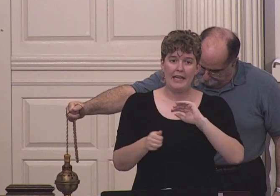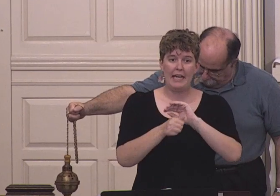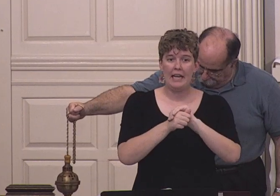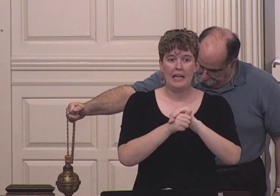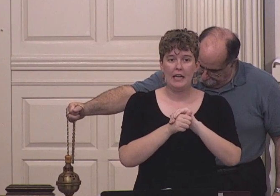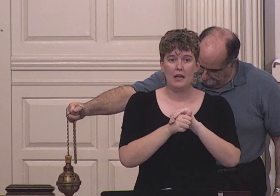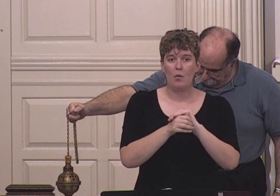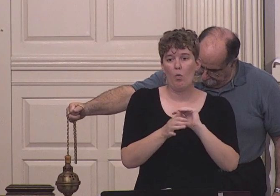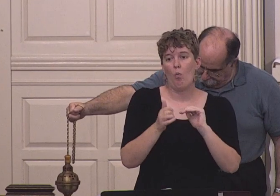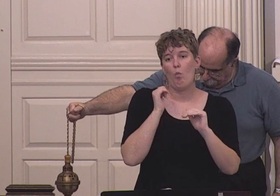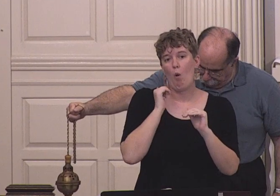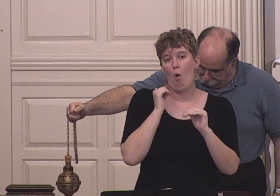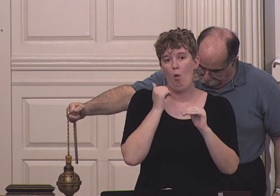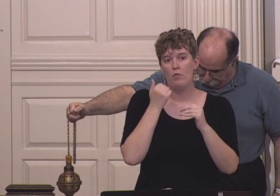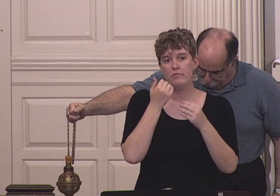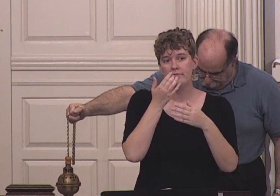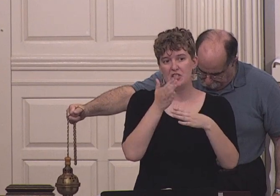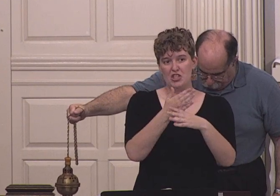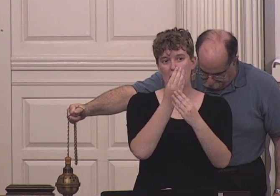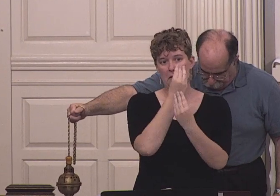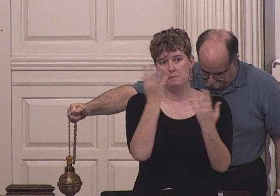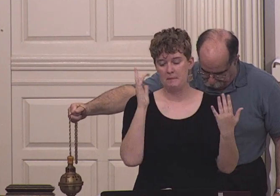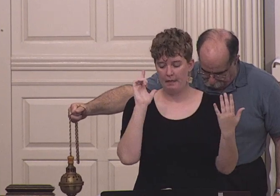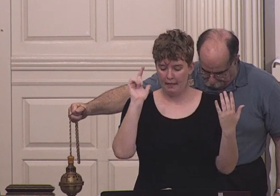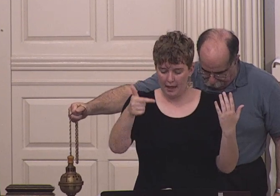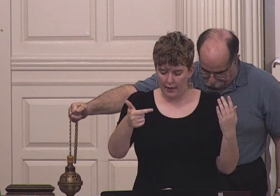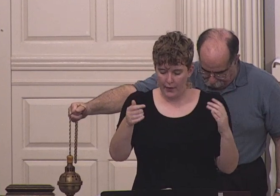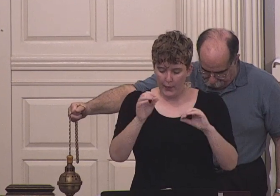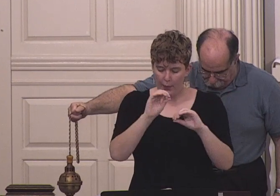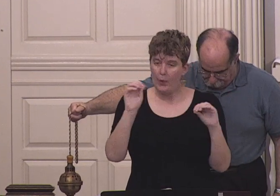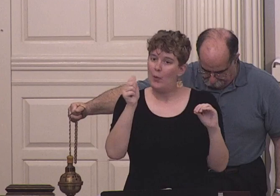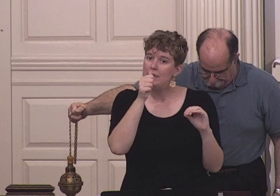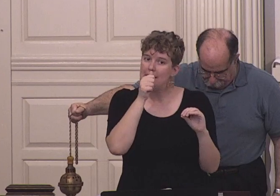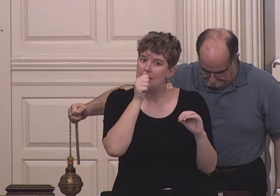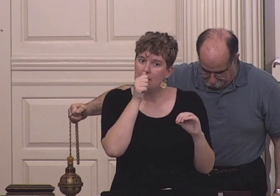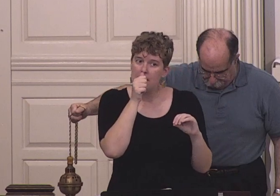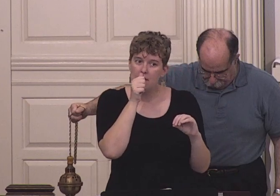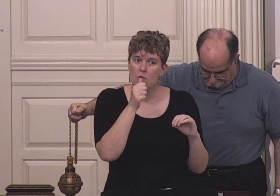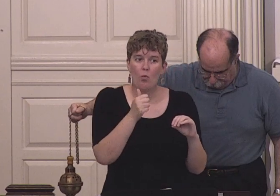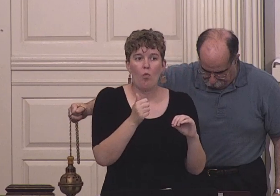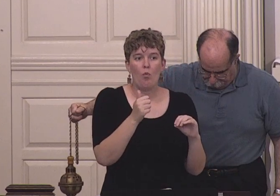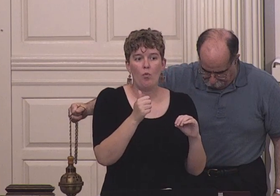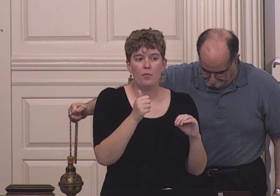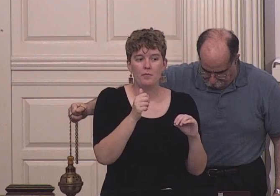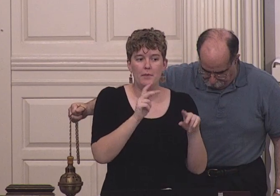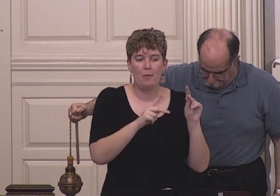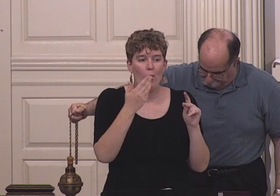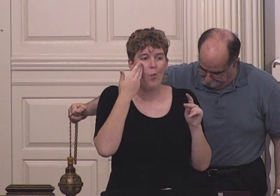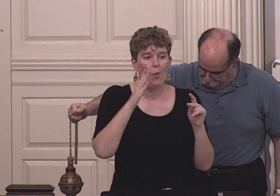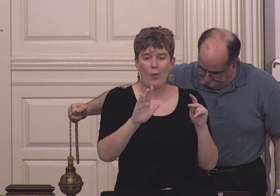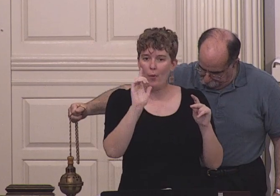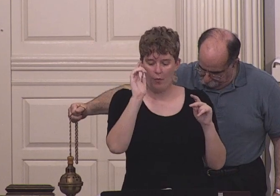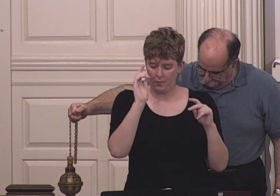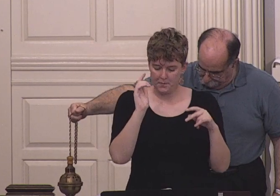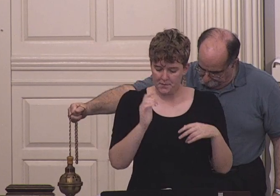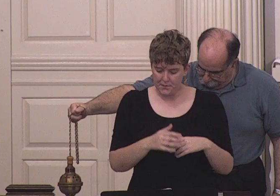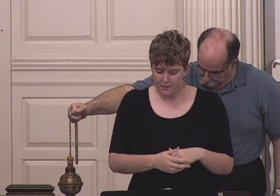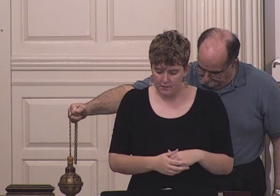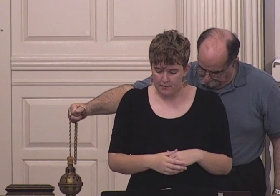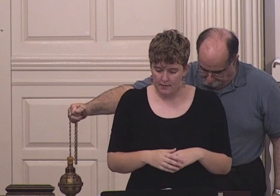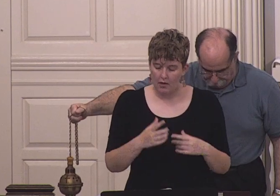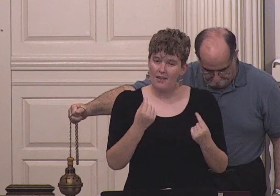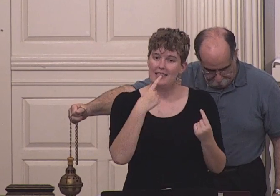that will not be revealed, nor secret that will not be known. What I say to you in the